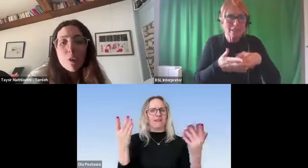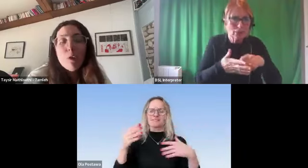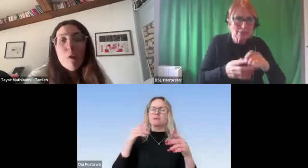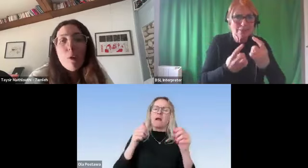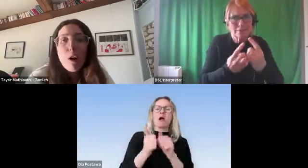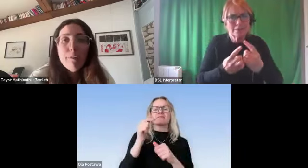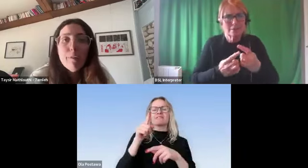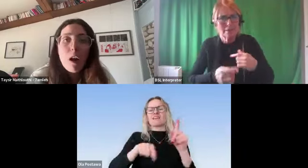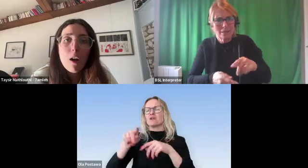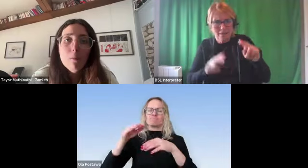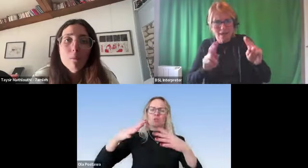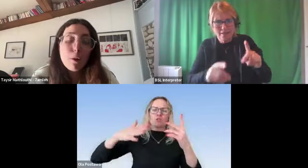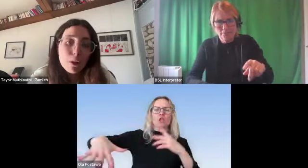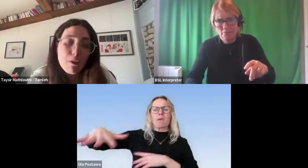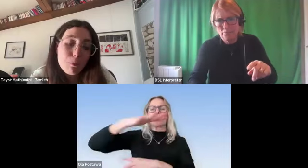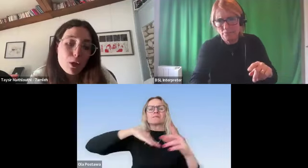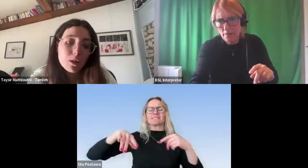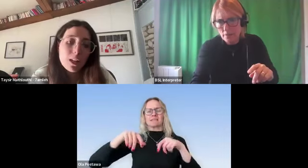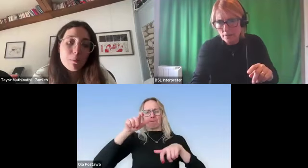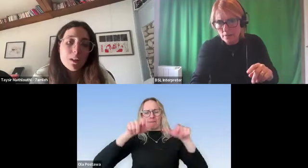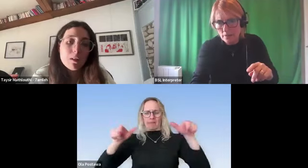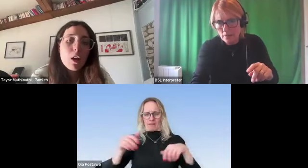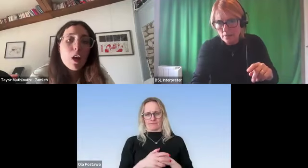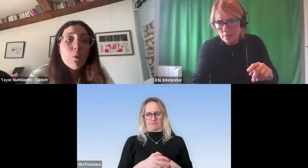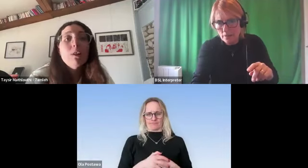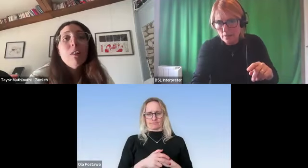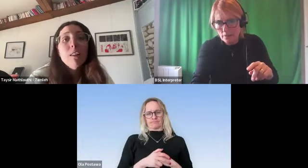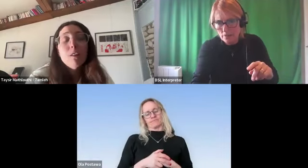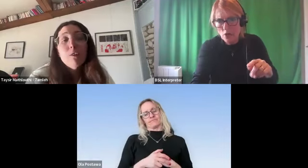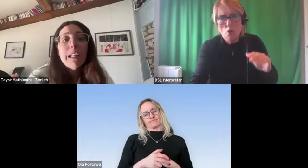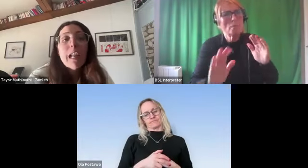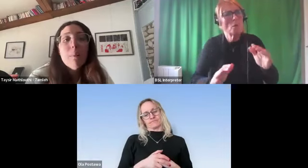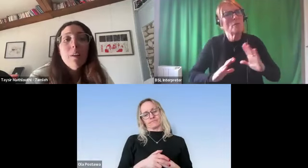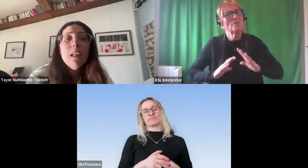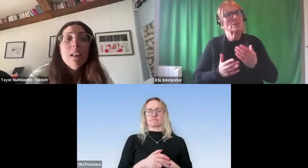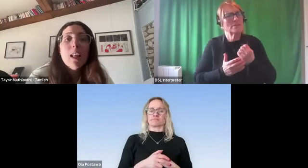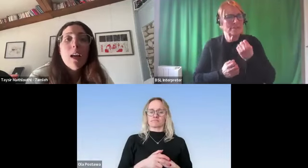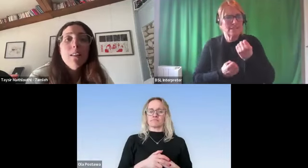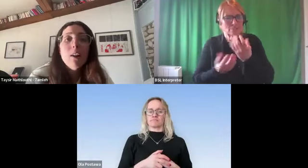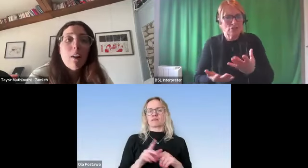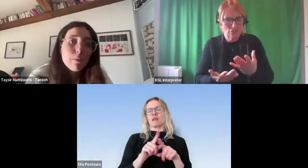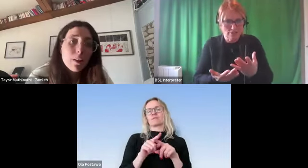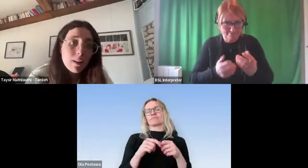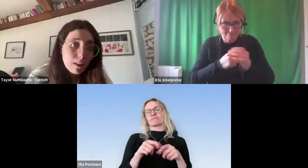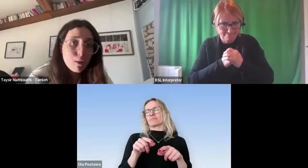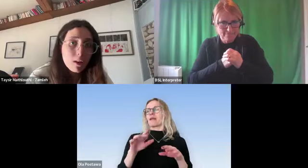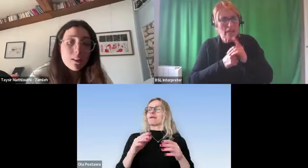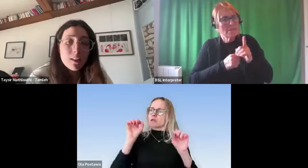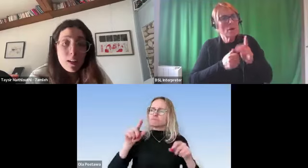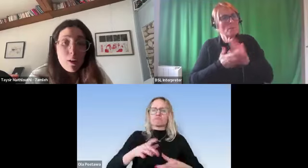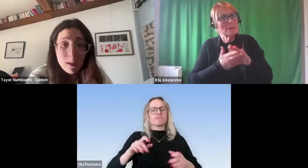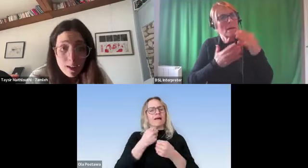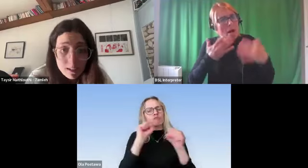to them, to allow more freedom of expression and opinion. What's currently happening is that harmful and